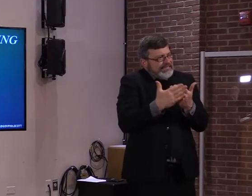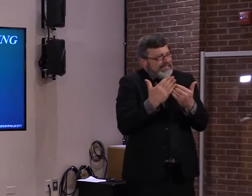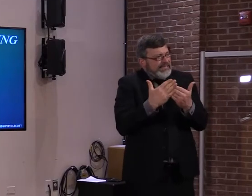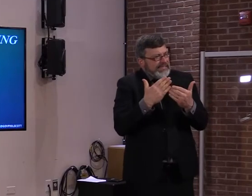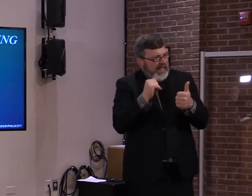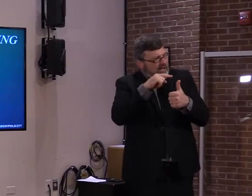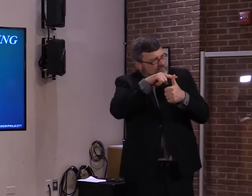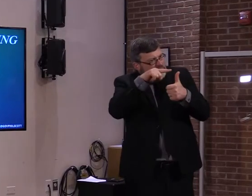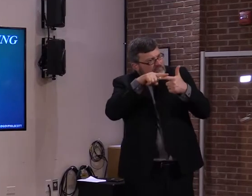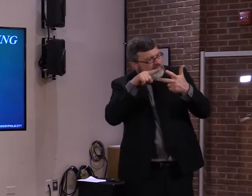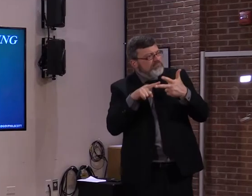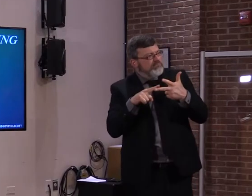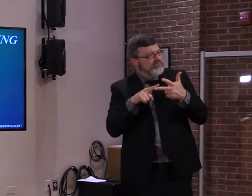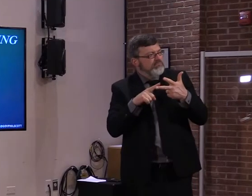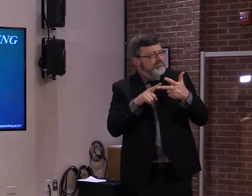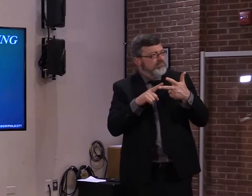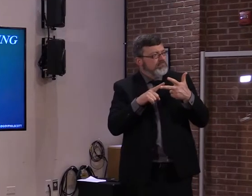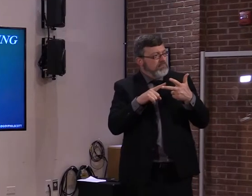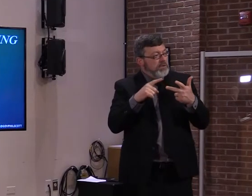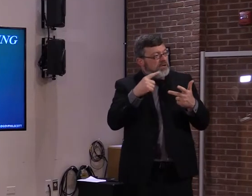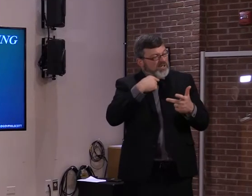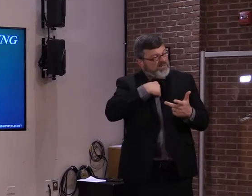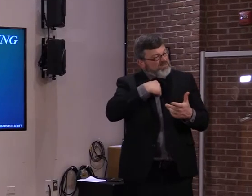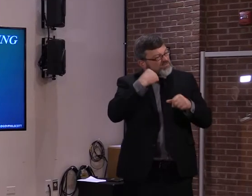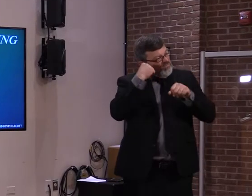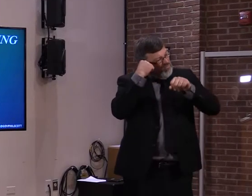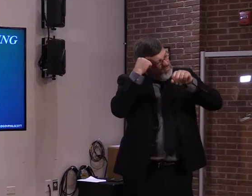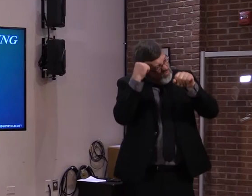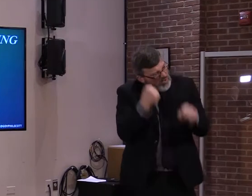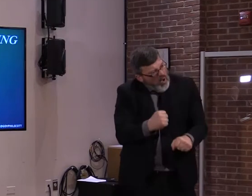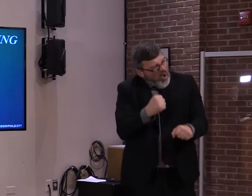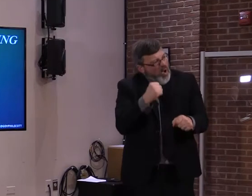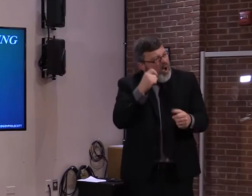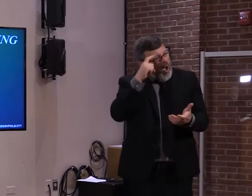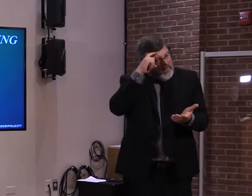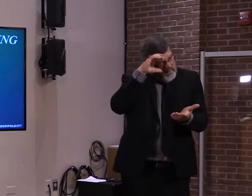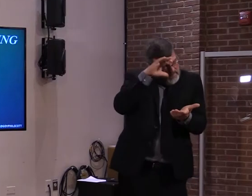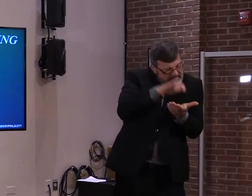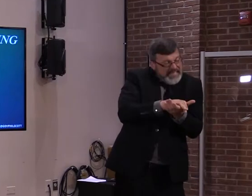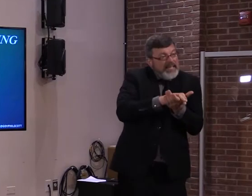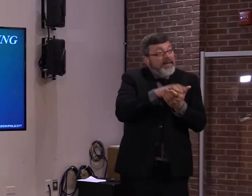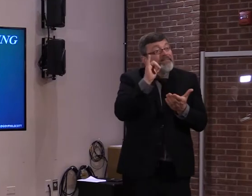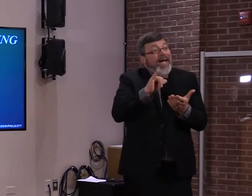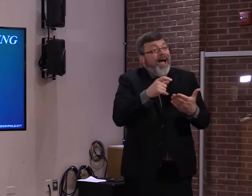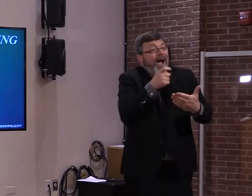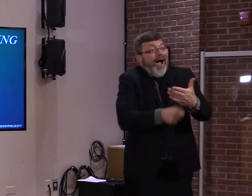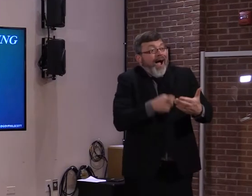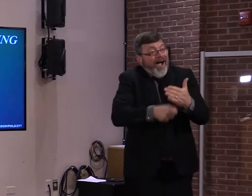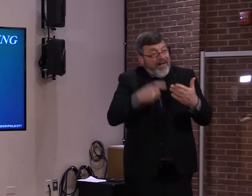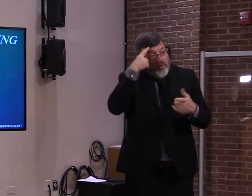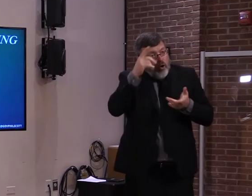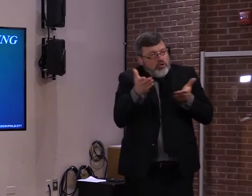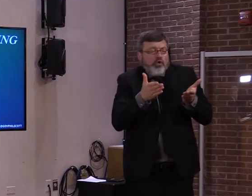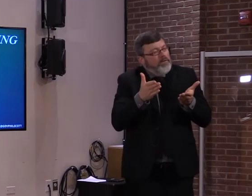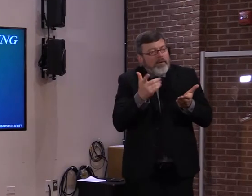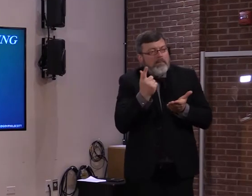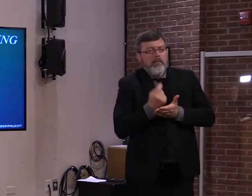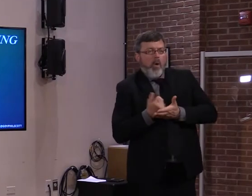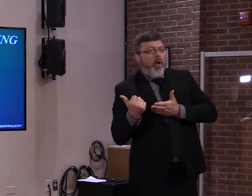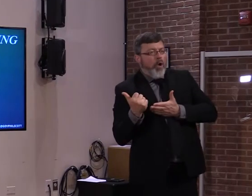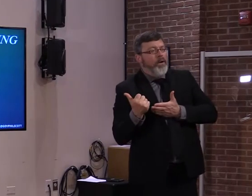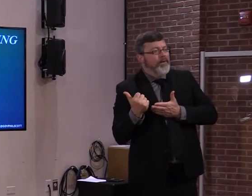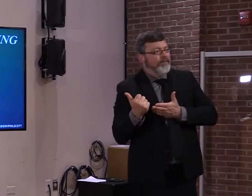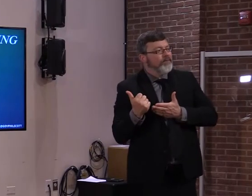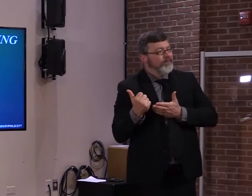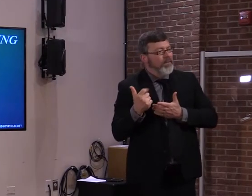we have to eliminate the fee-for-service reimbursement system in our healthcare services. I